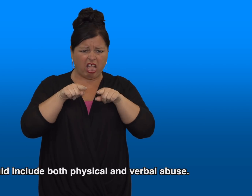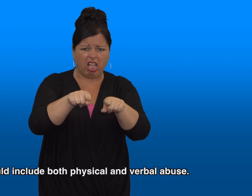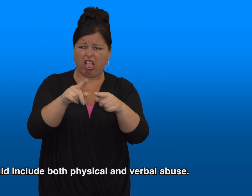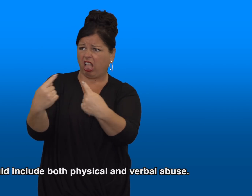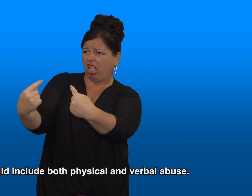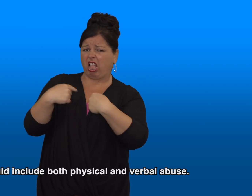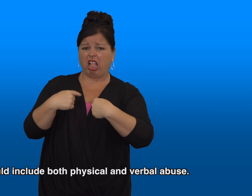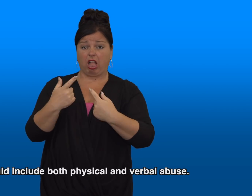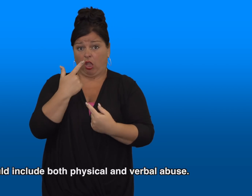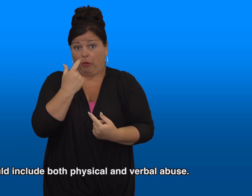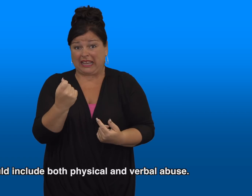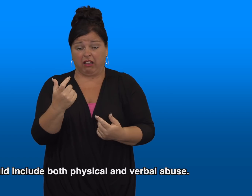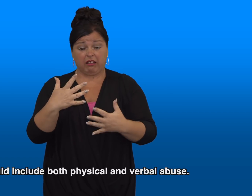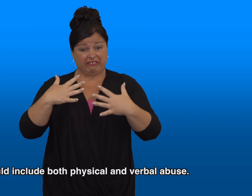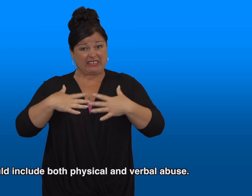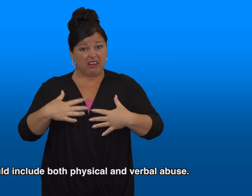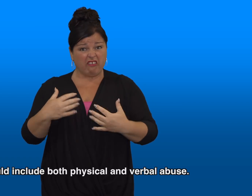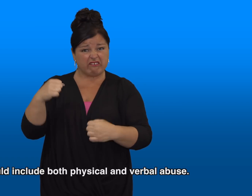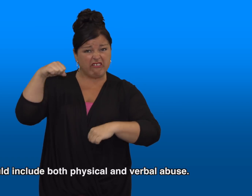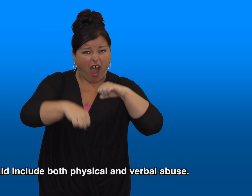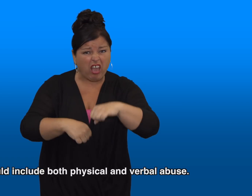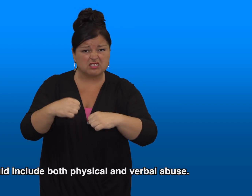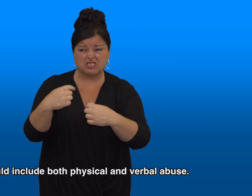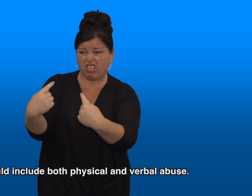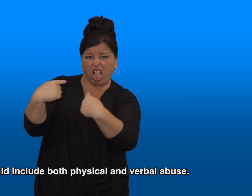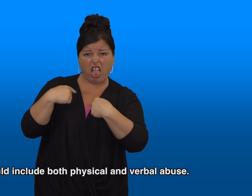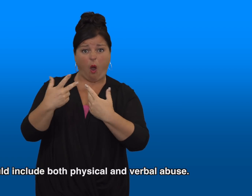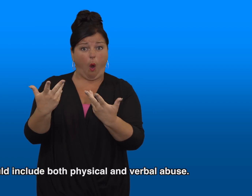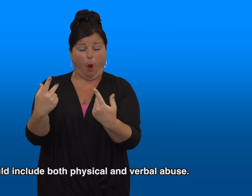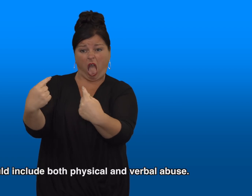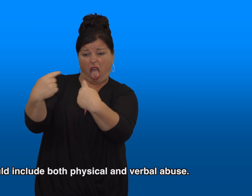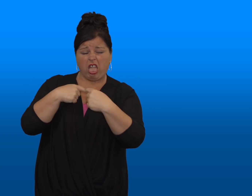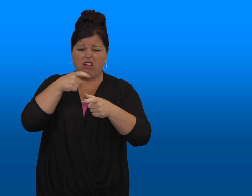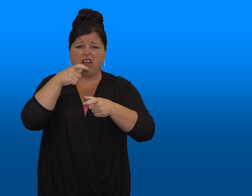This crime could include both physical and verbal abuse.